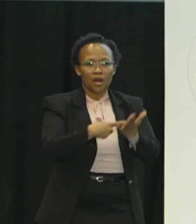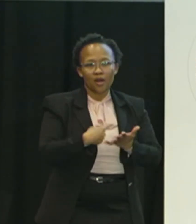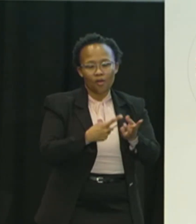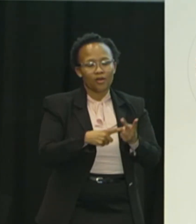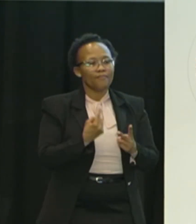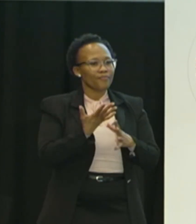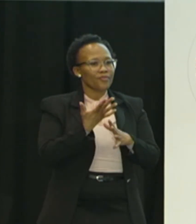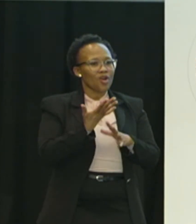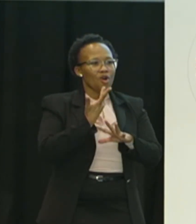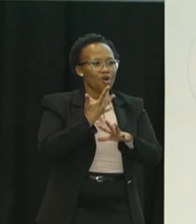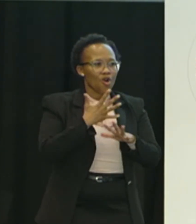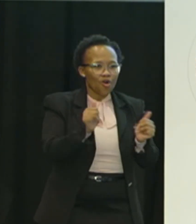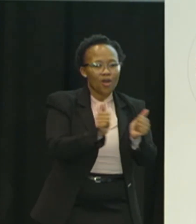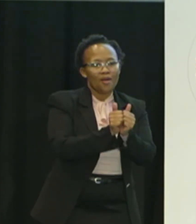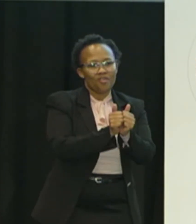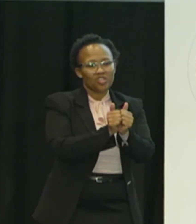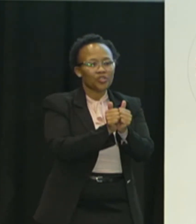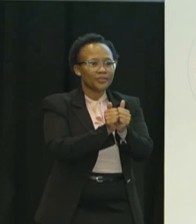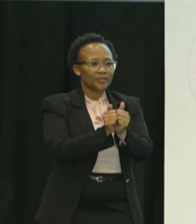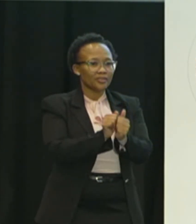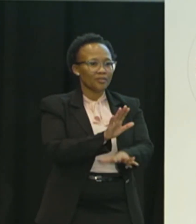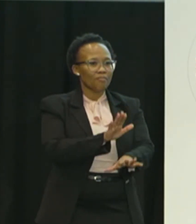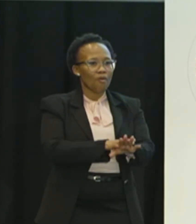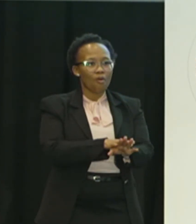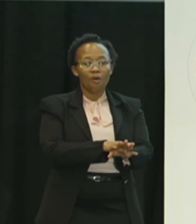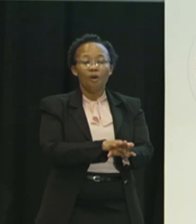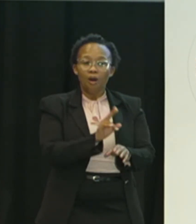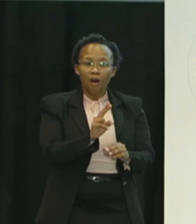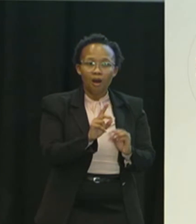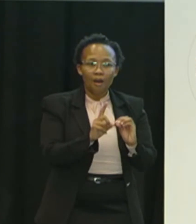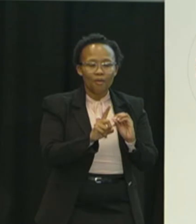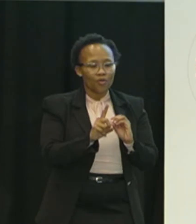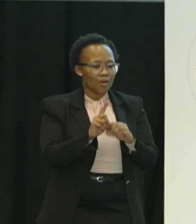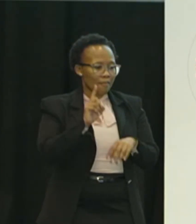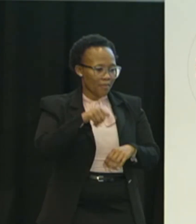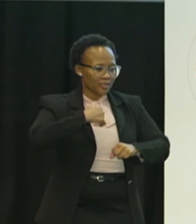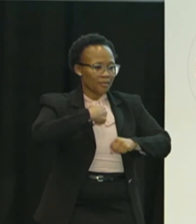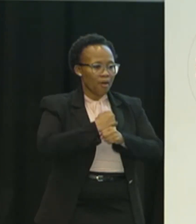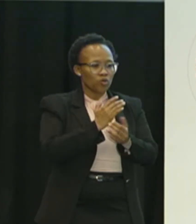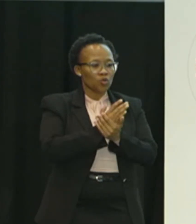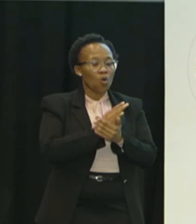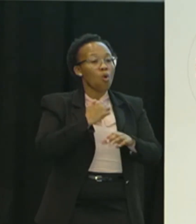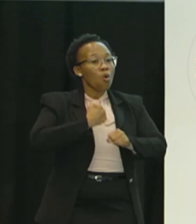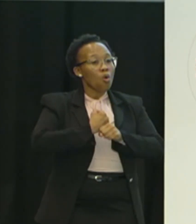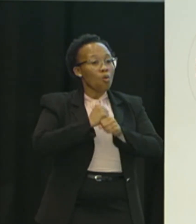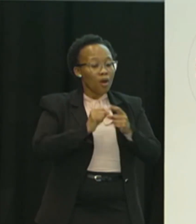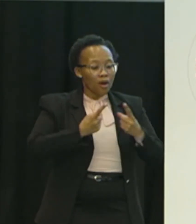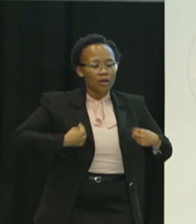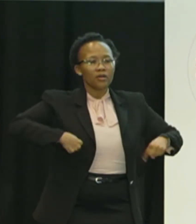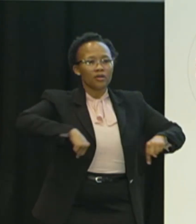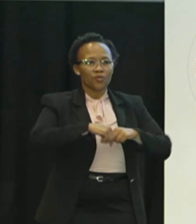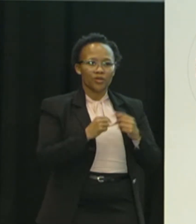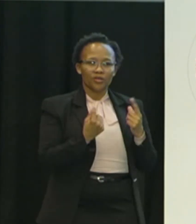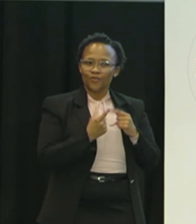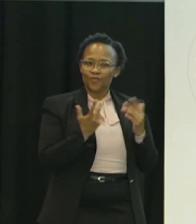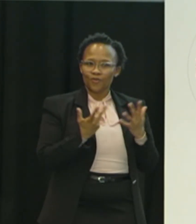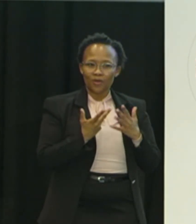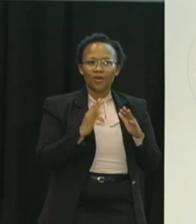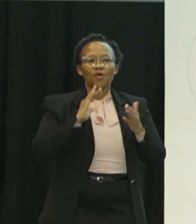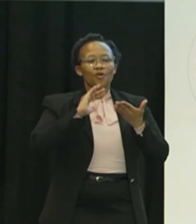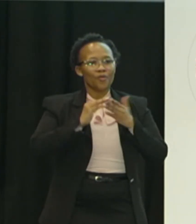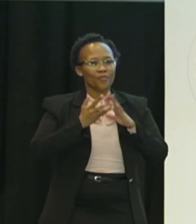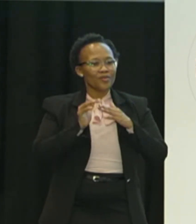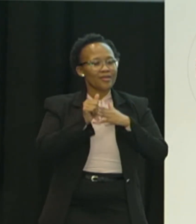but also insofar as making sure that the advocacy work that we do with our different community leaders, whether